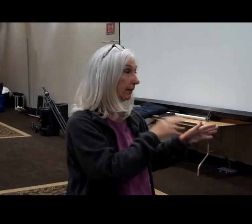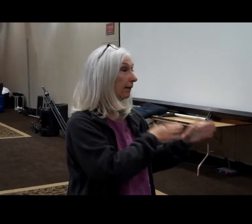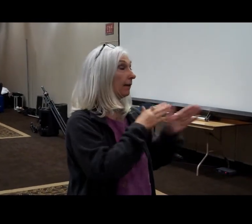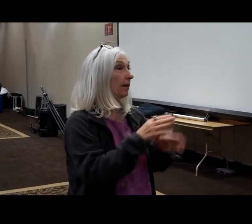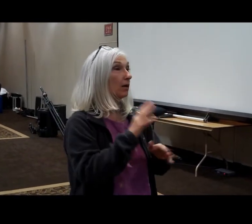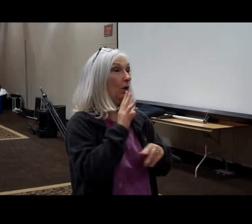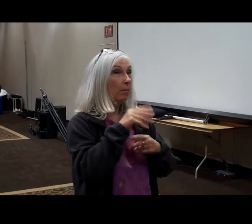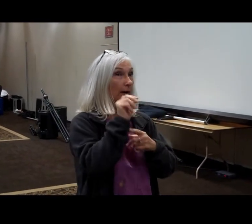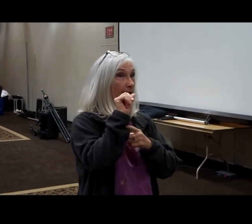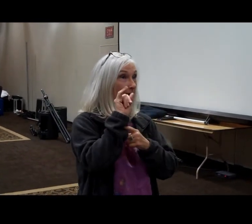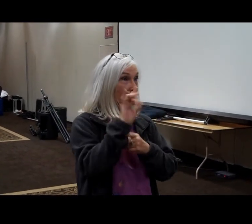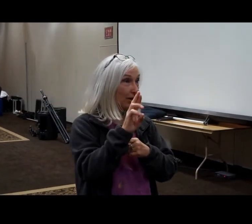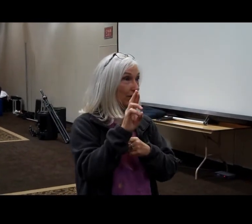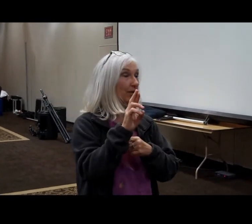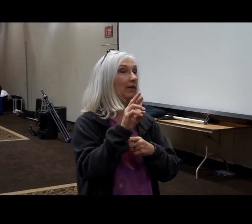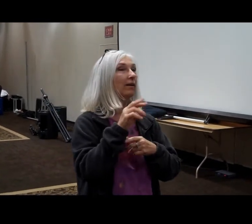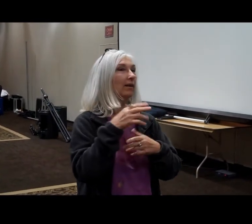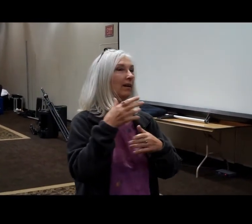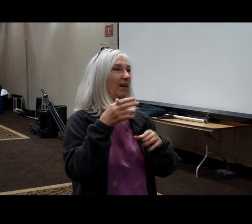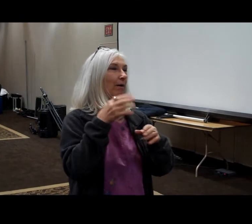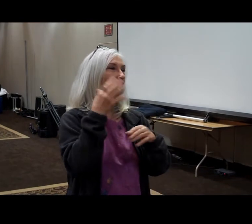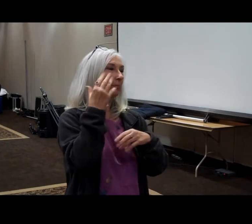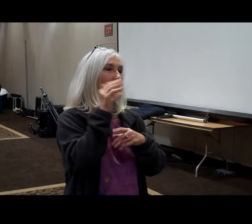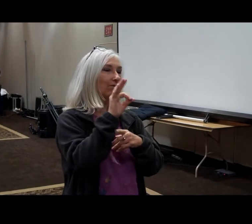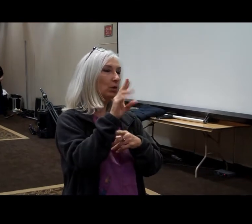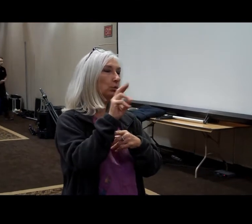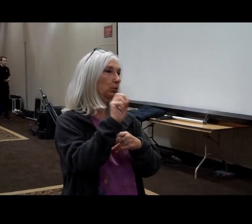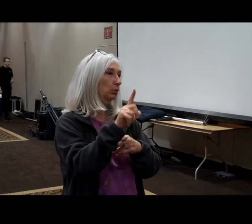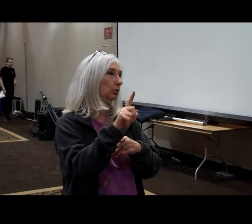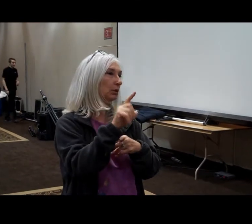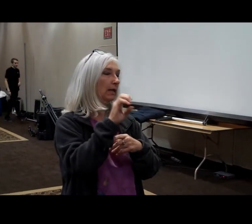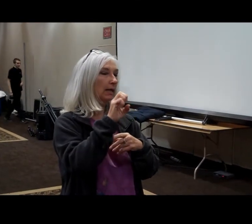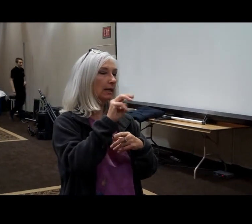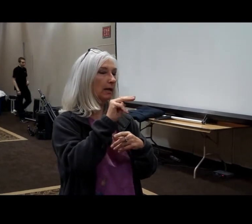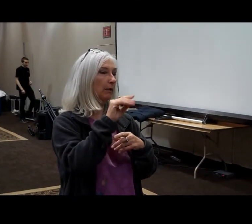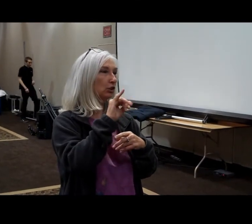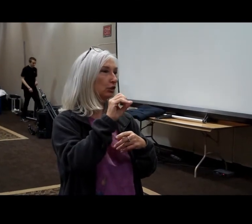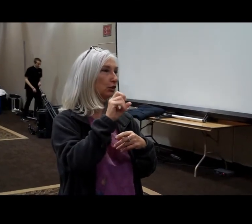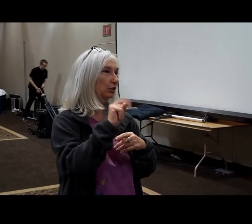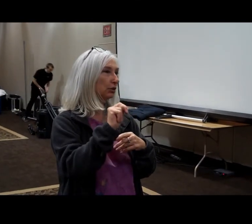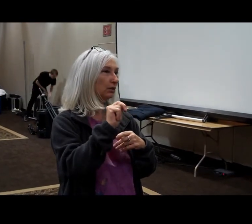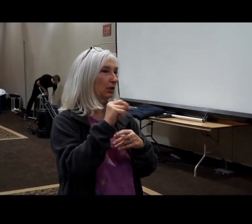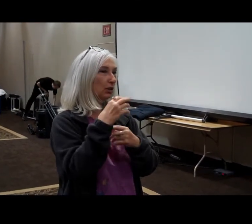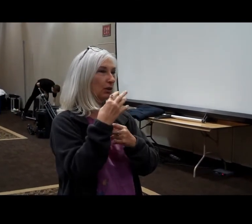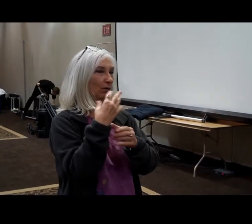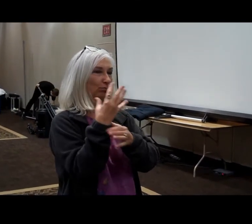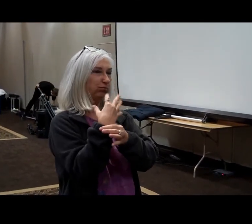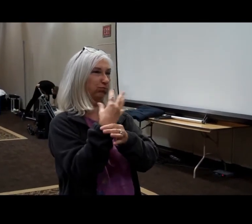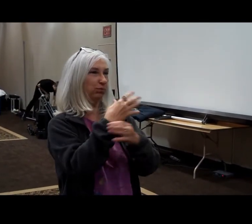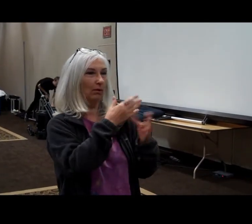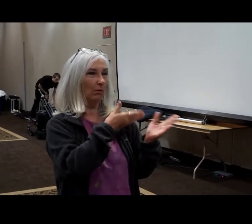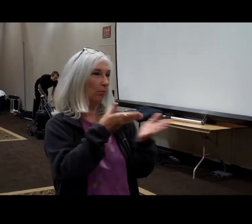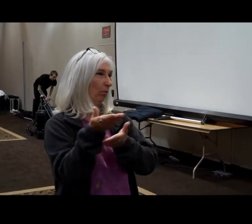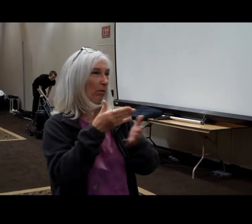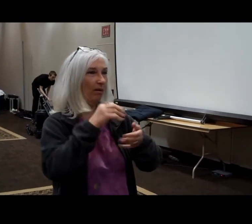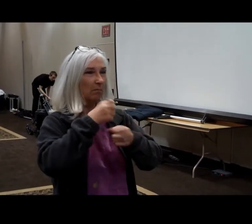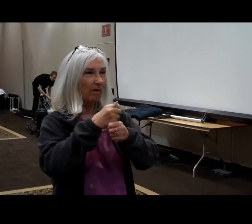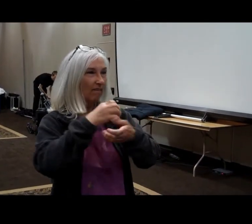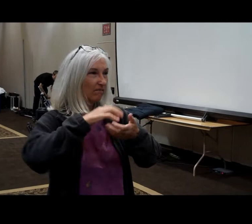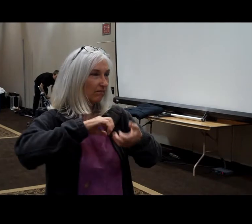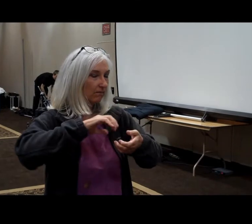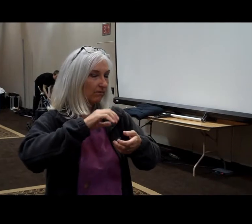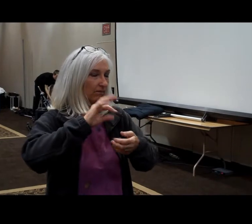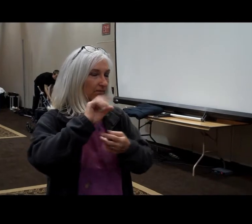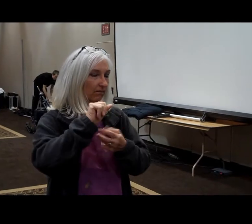They throw their waste in the ocean. And I talked about air pollution and fuel emissions. I talked about